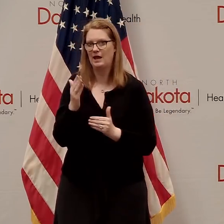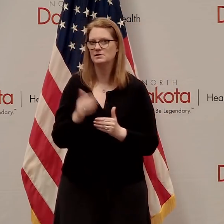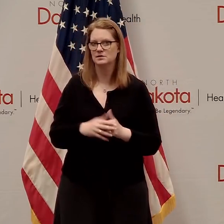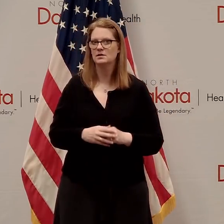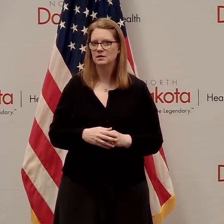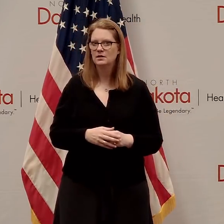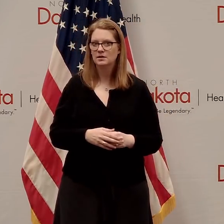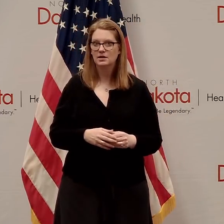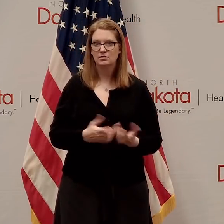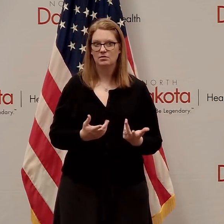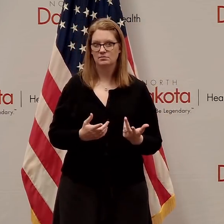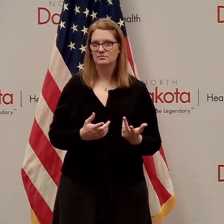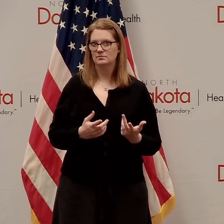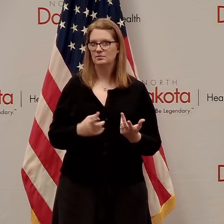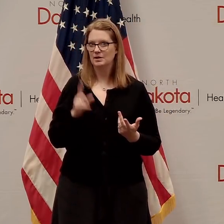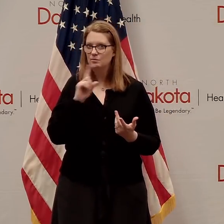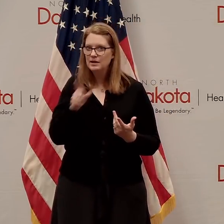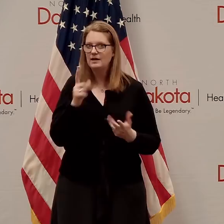we've got a cure for this thing.